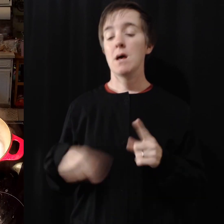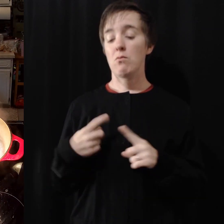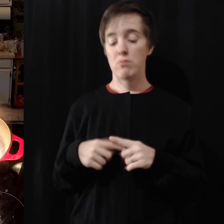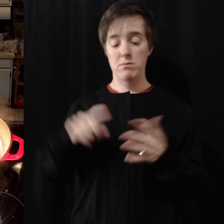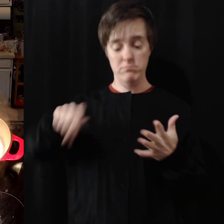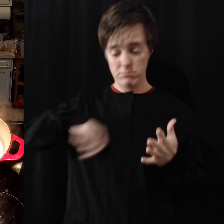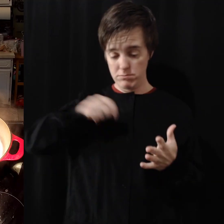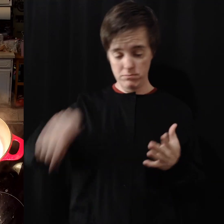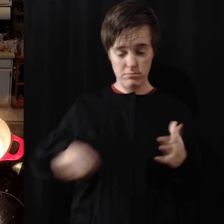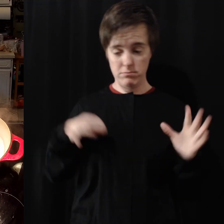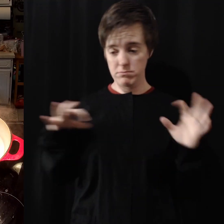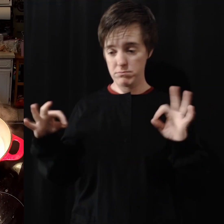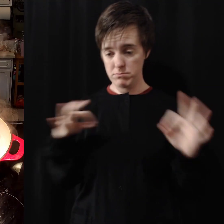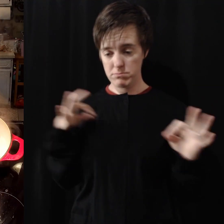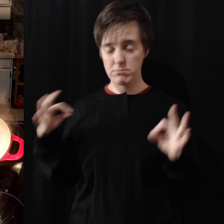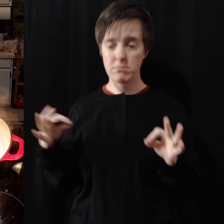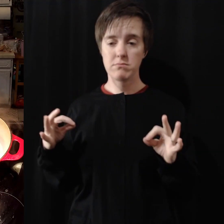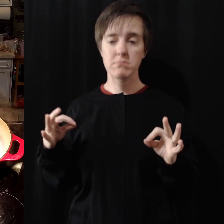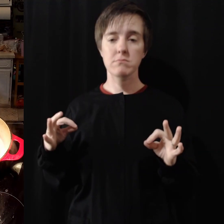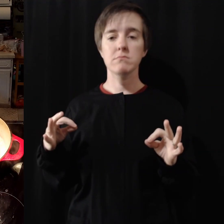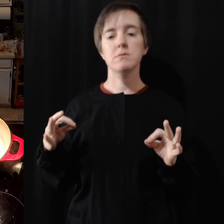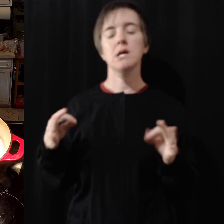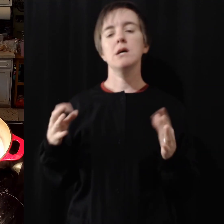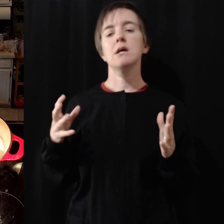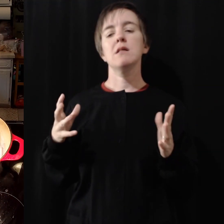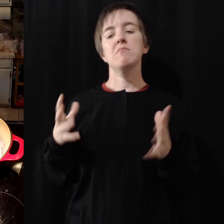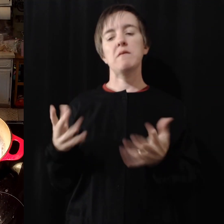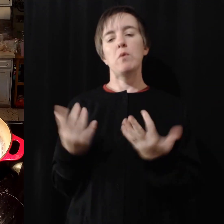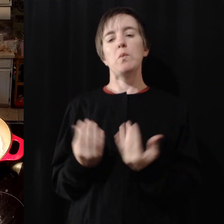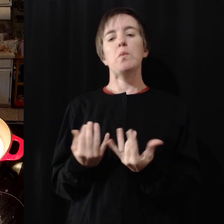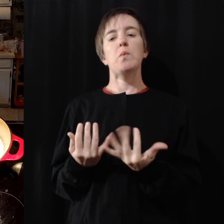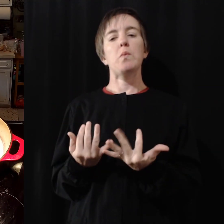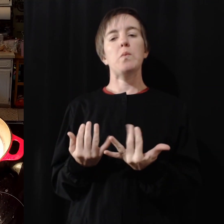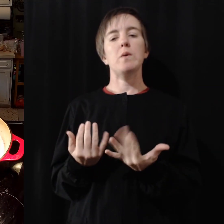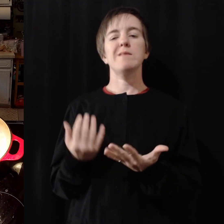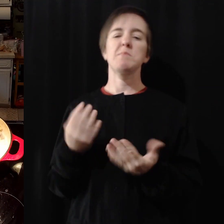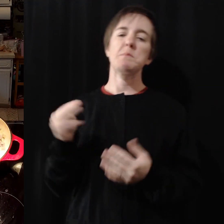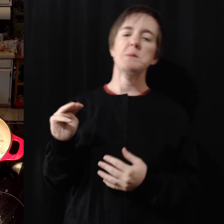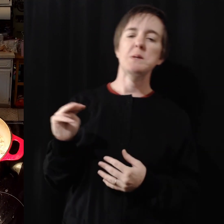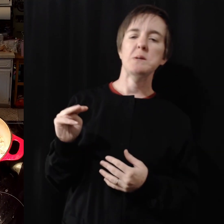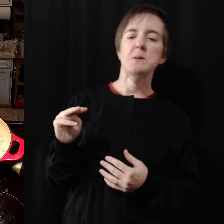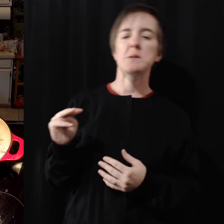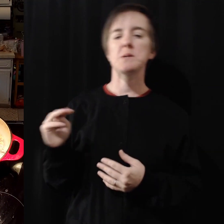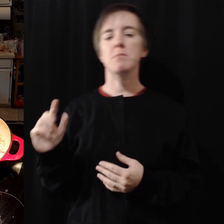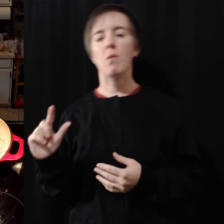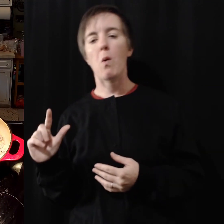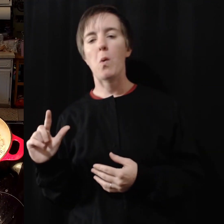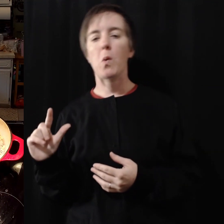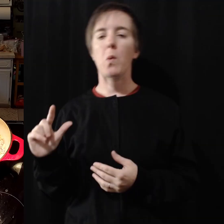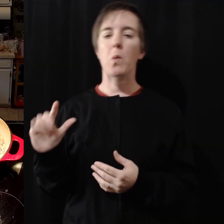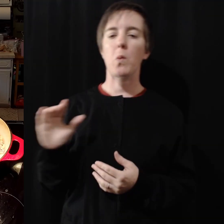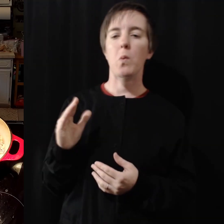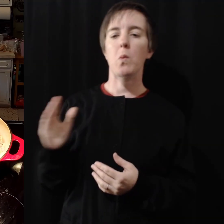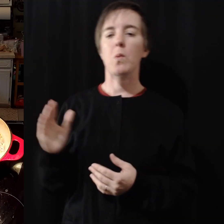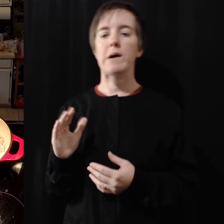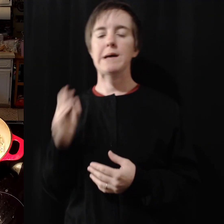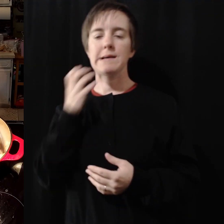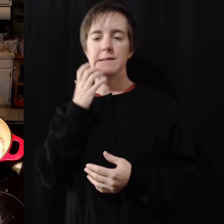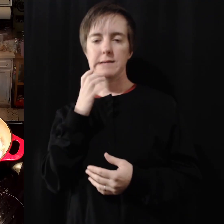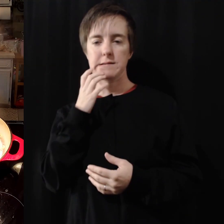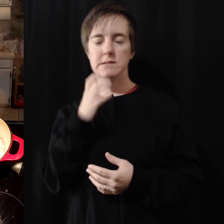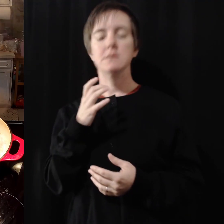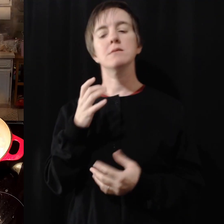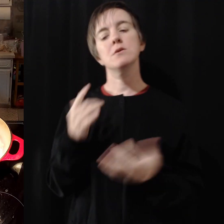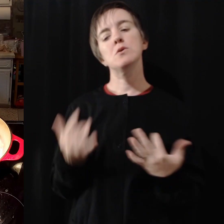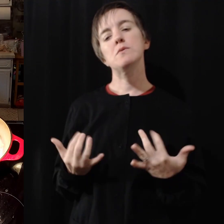And once you get that all good and mixed in, you just want to let it sit for, just let it cook, medium heat, low, medium